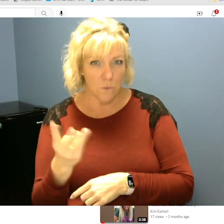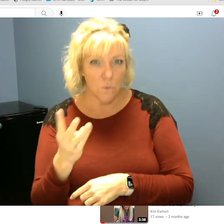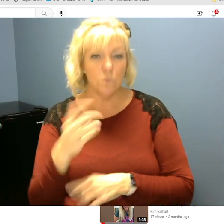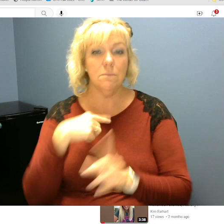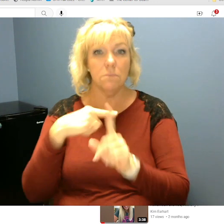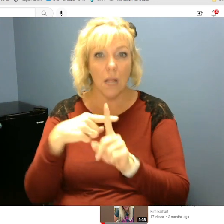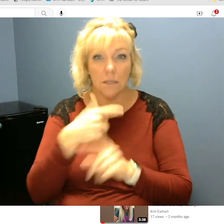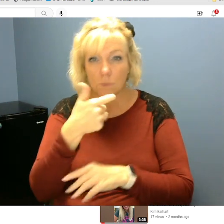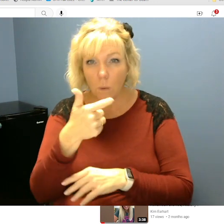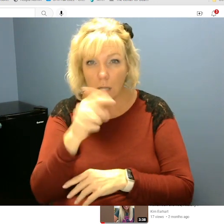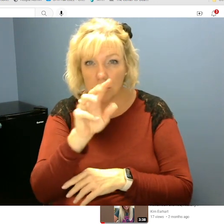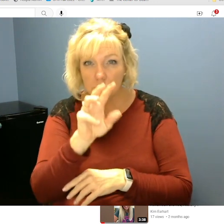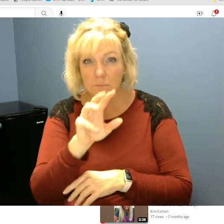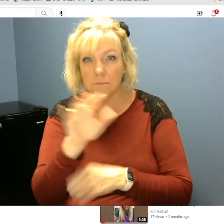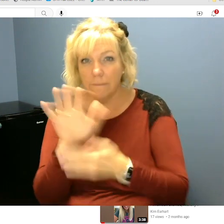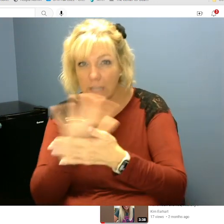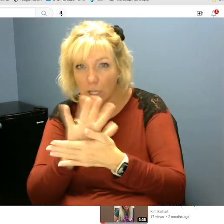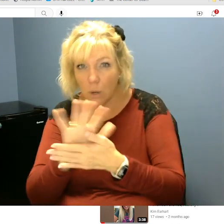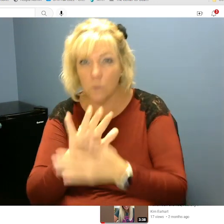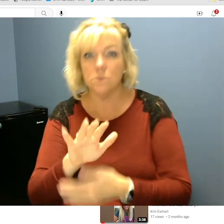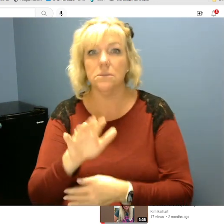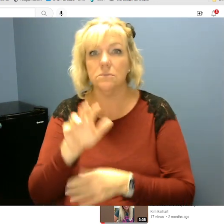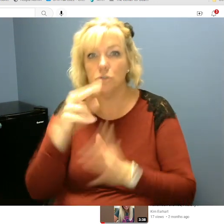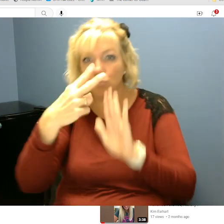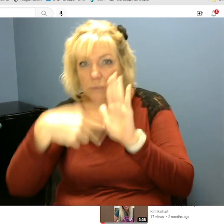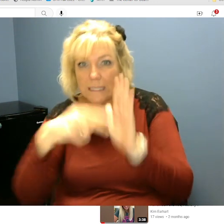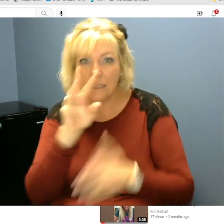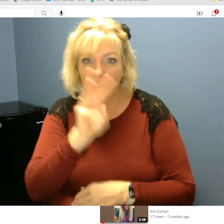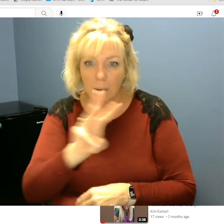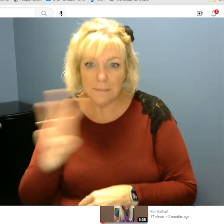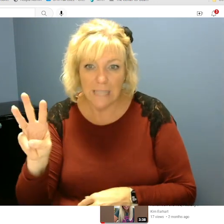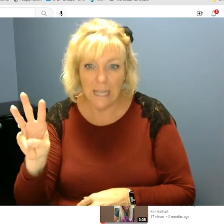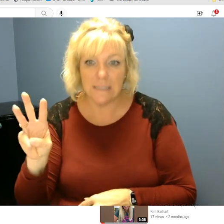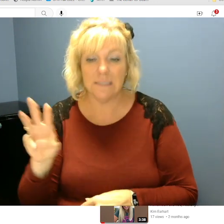websites, my explanation, and the videos, film clips.